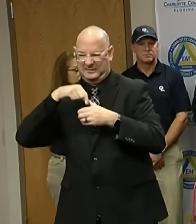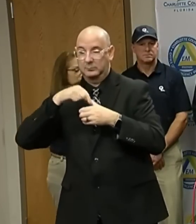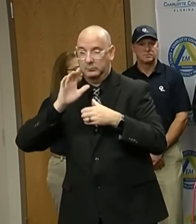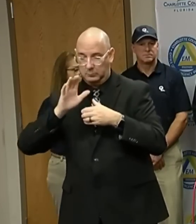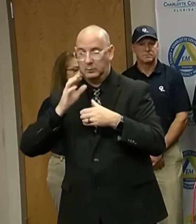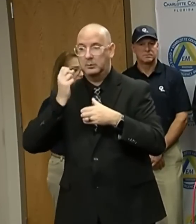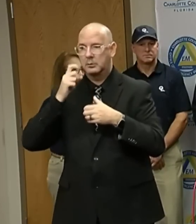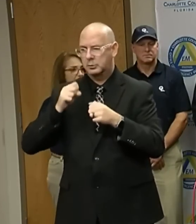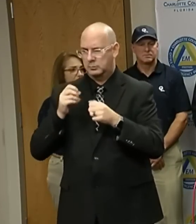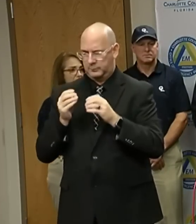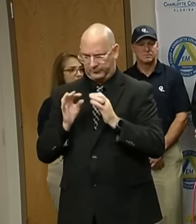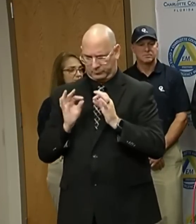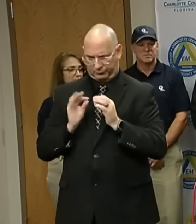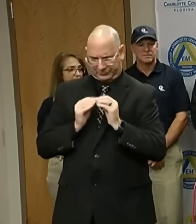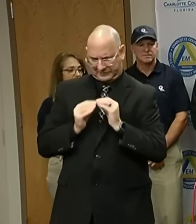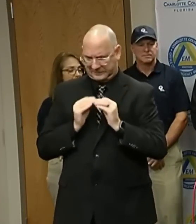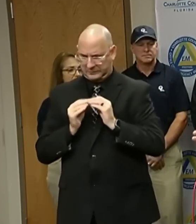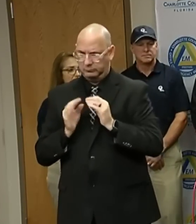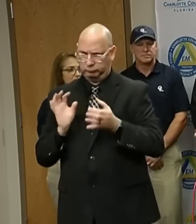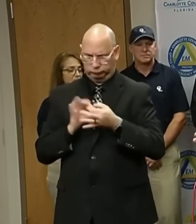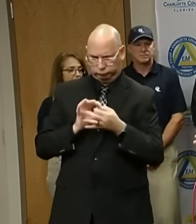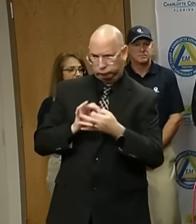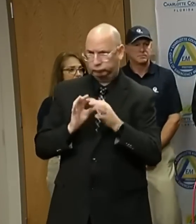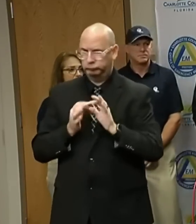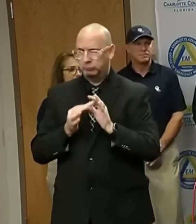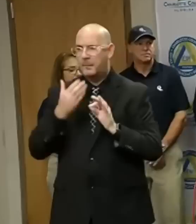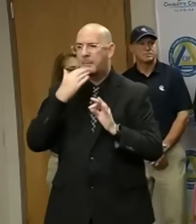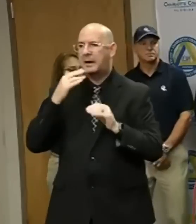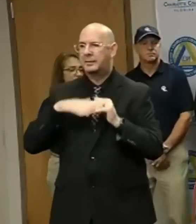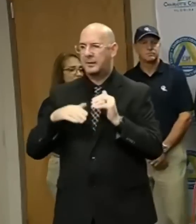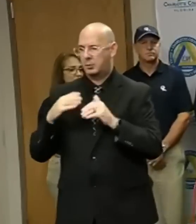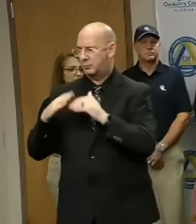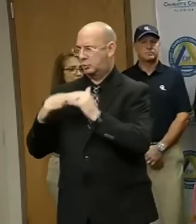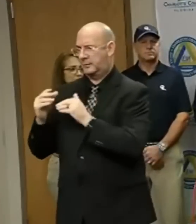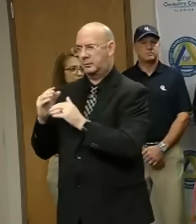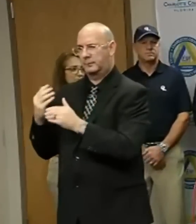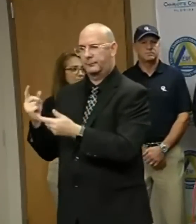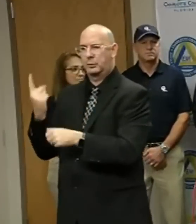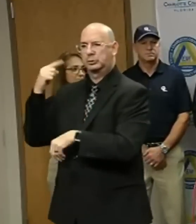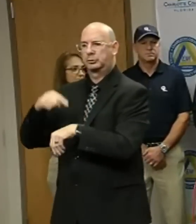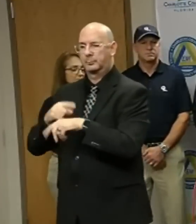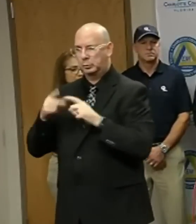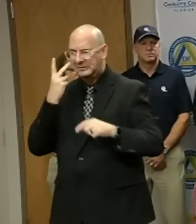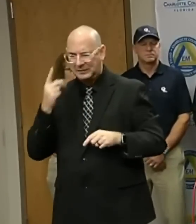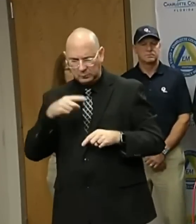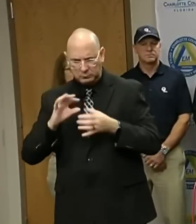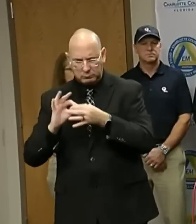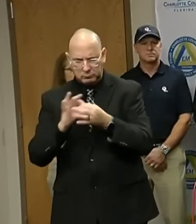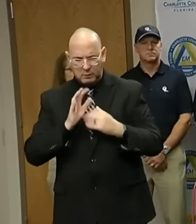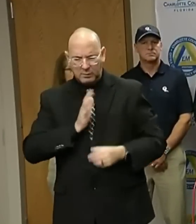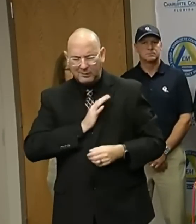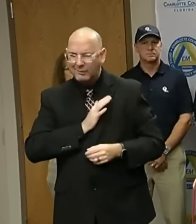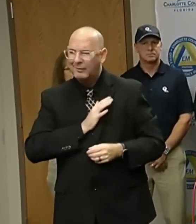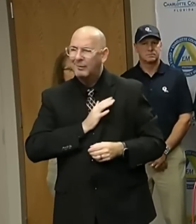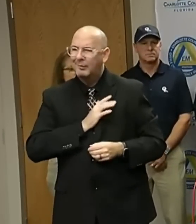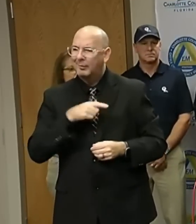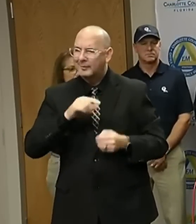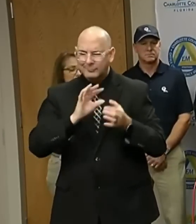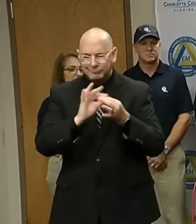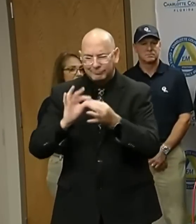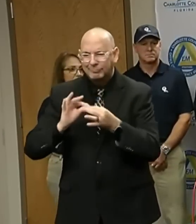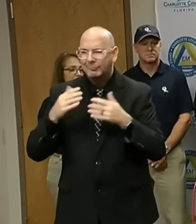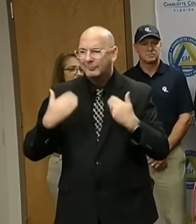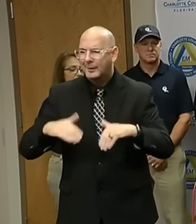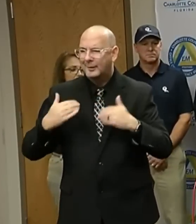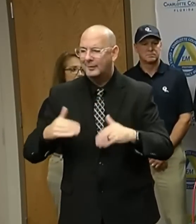to have to rebuild it. So to see some of that was able to withstand is encouraging. It's also just a testament.